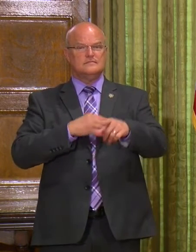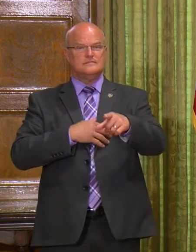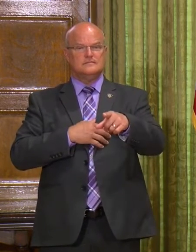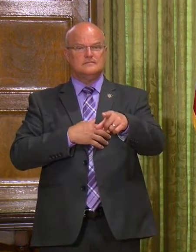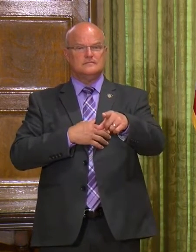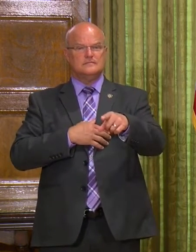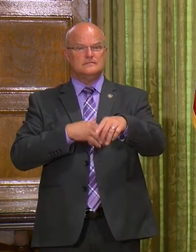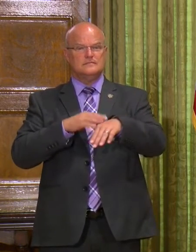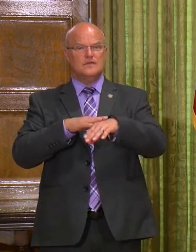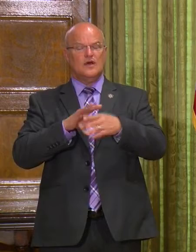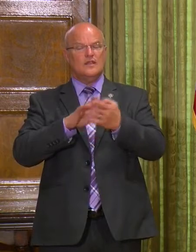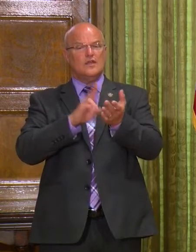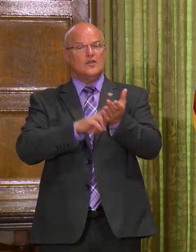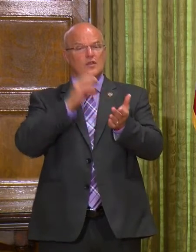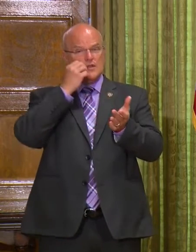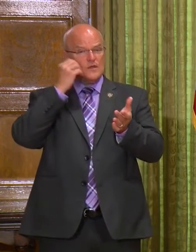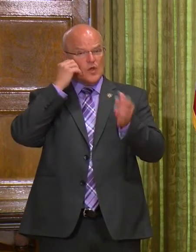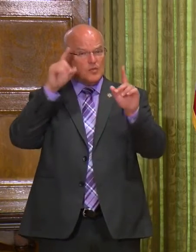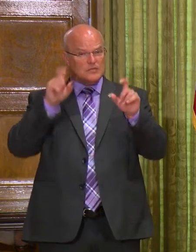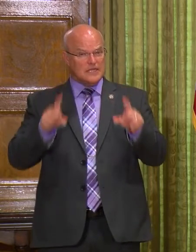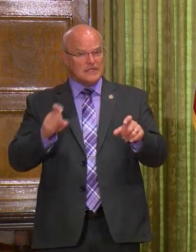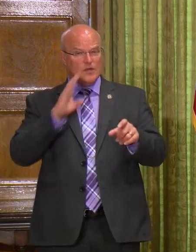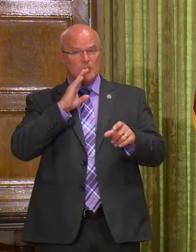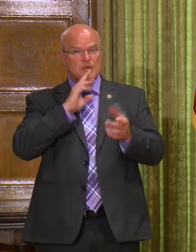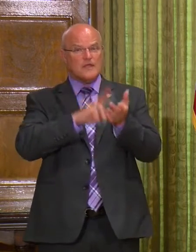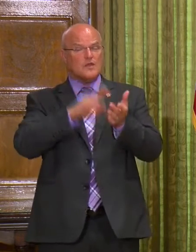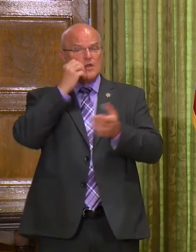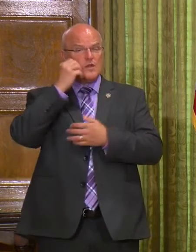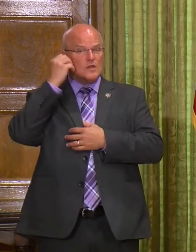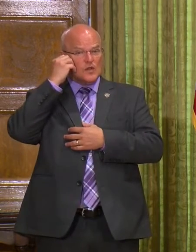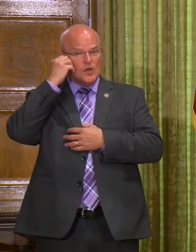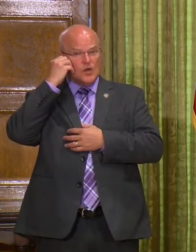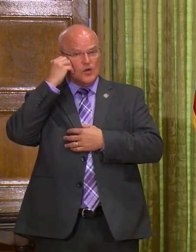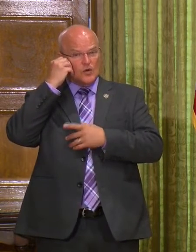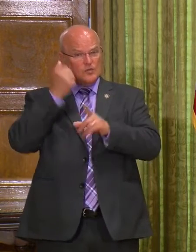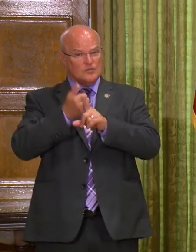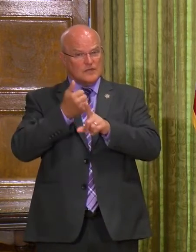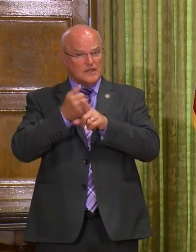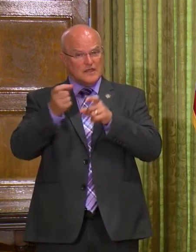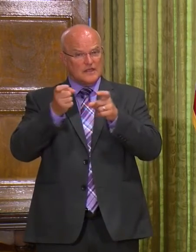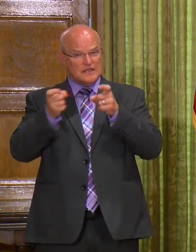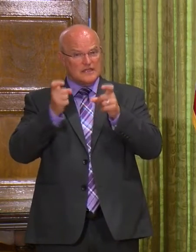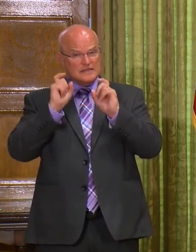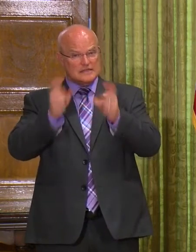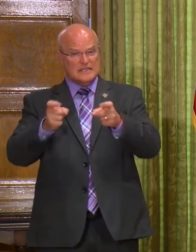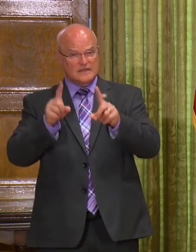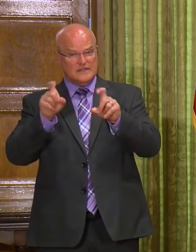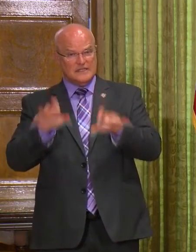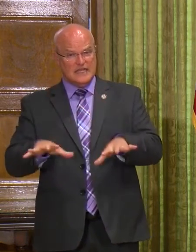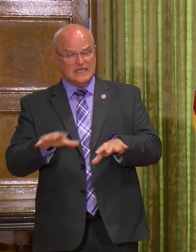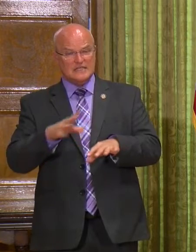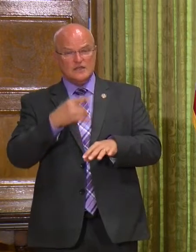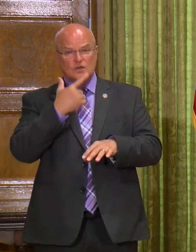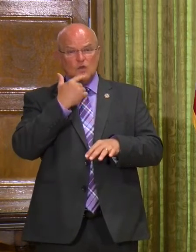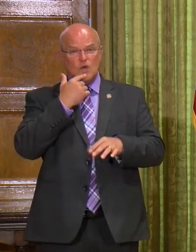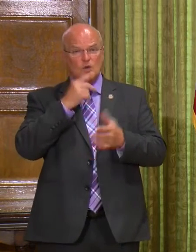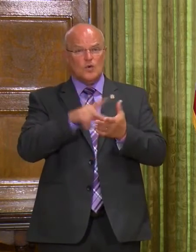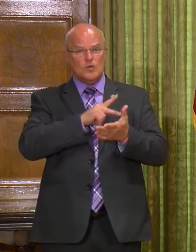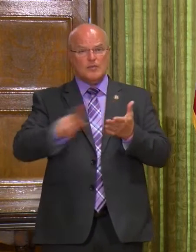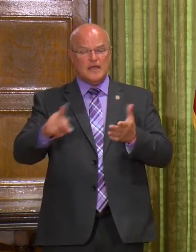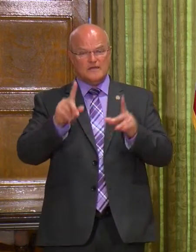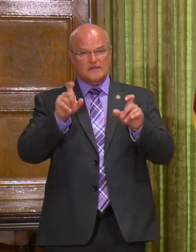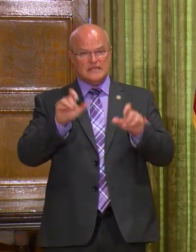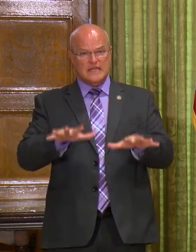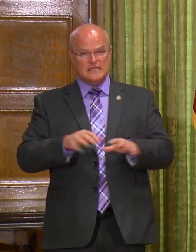On the nursing home testing, is that going to be the nursing homes themselves that administer the test, and who's going to pay for